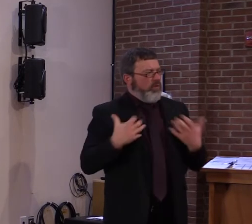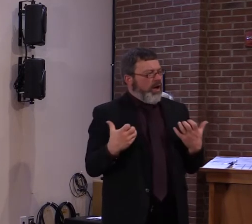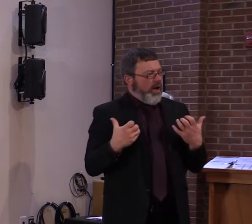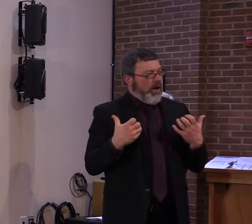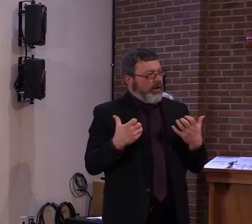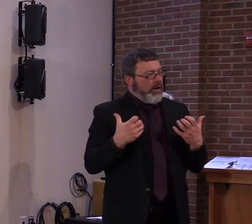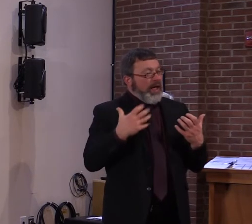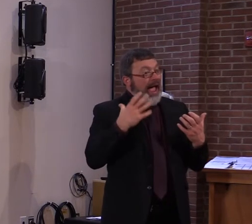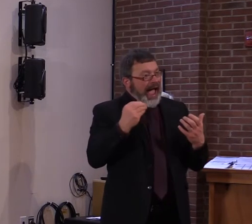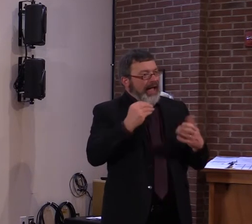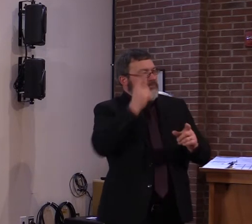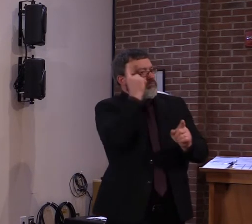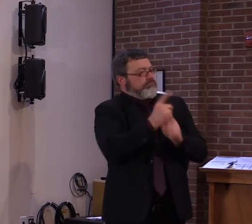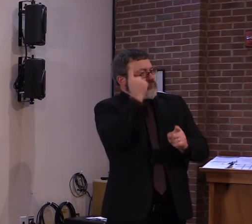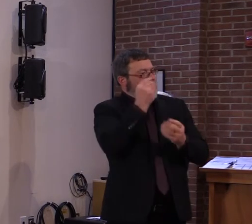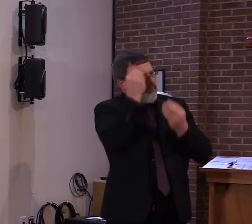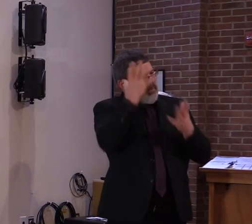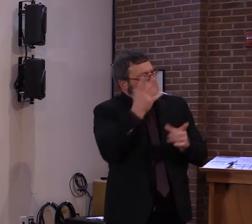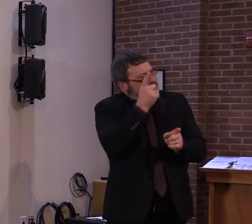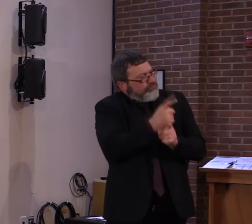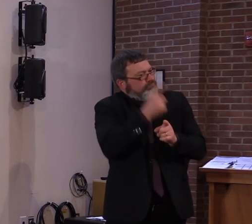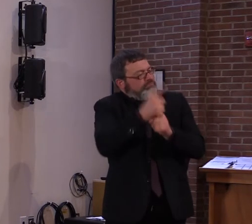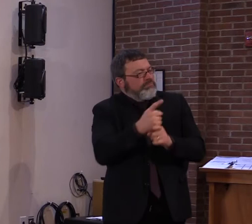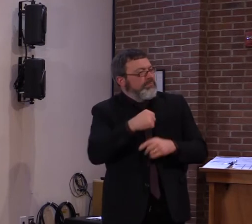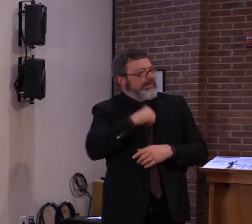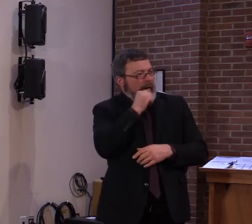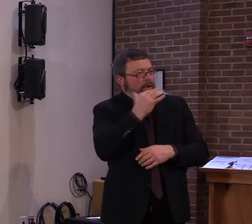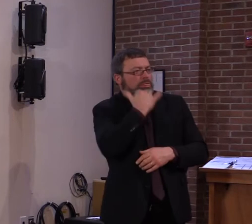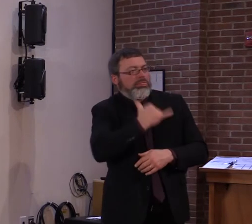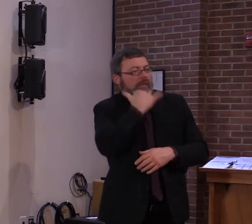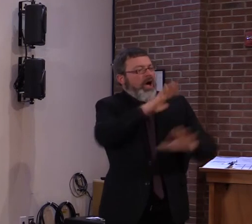And that's all I'll say.